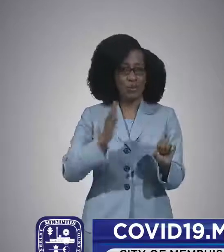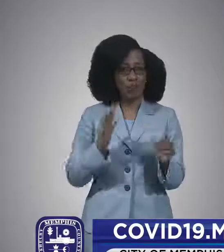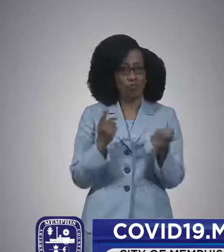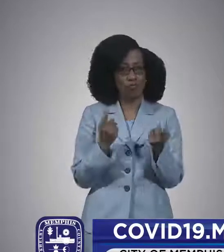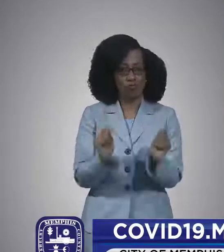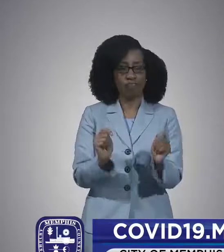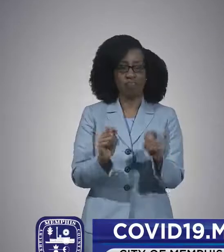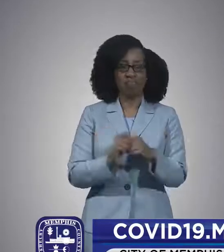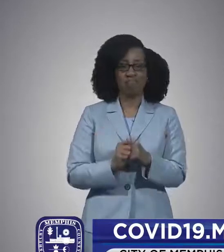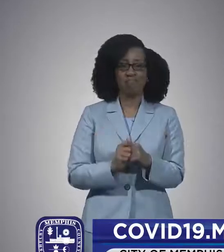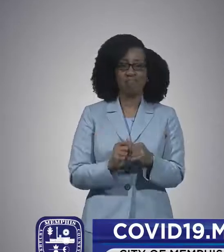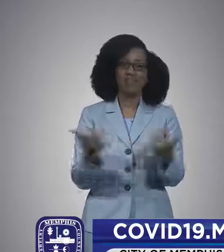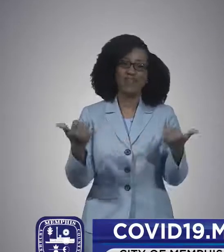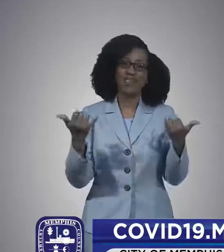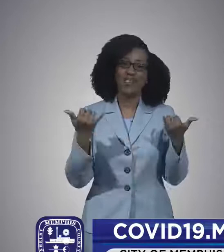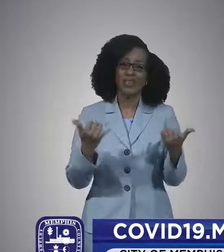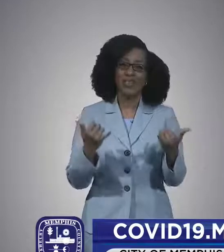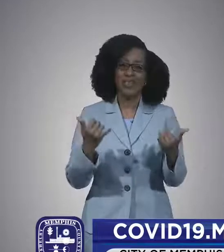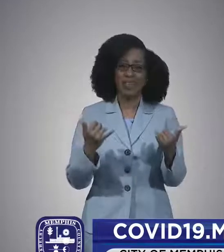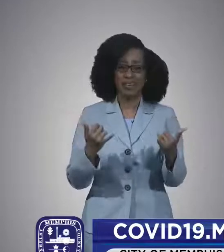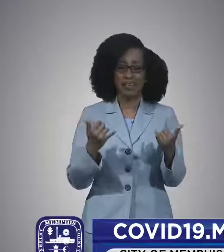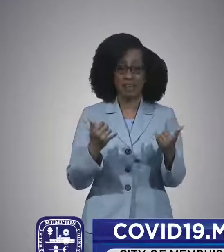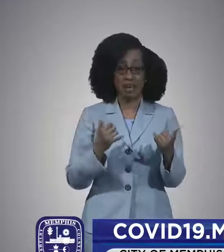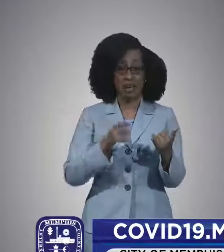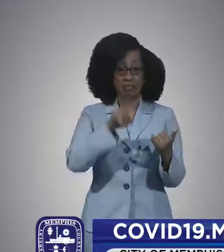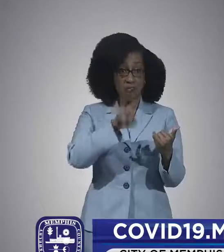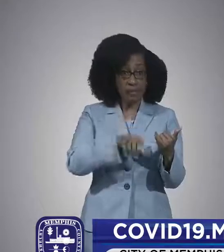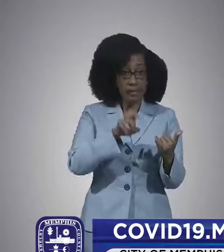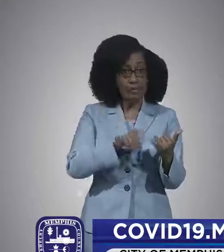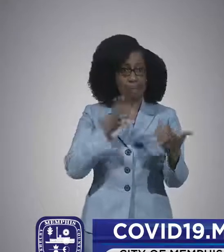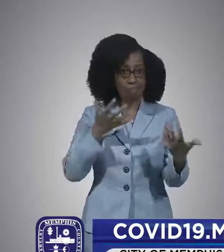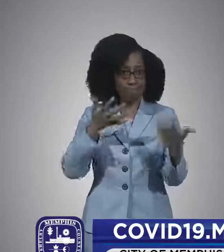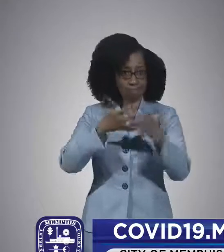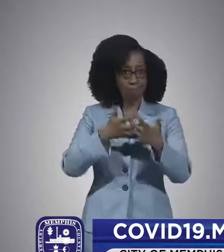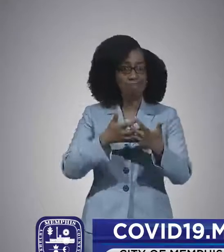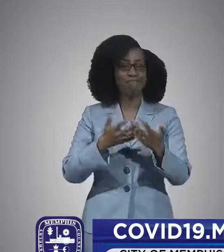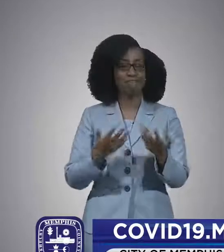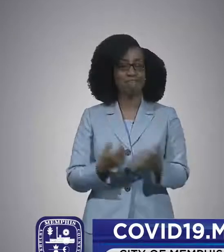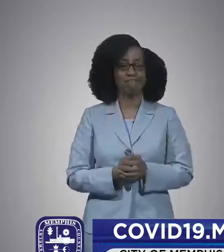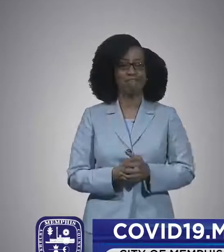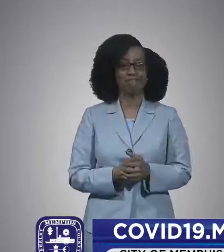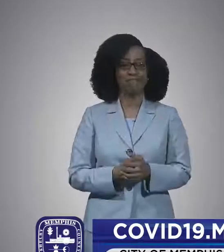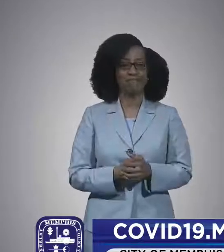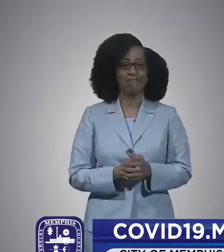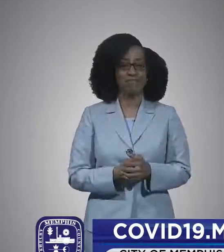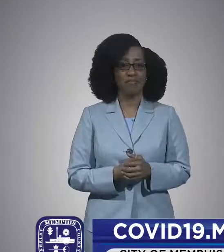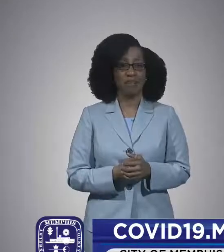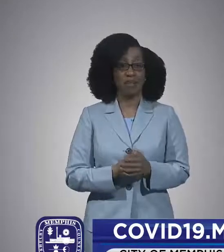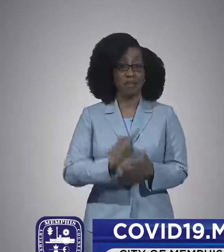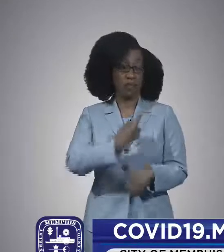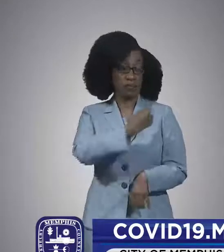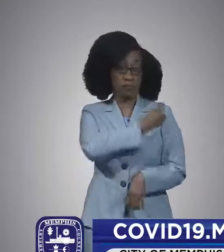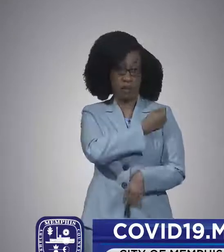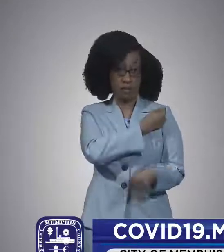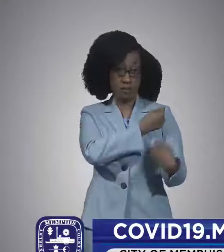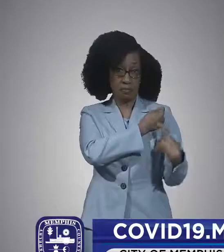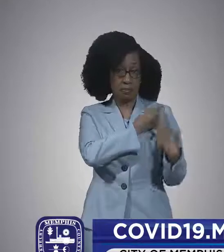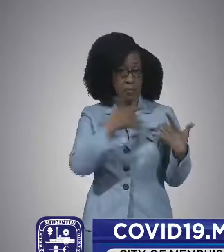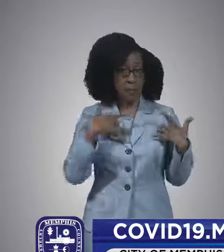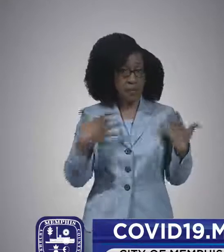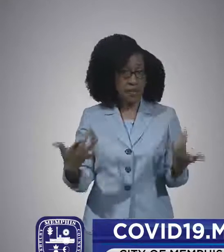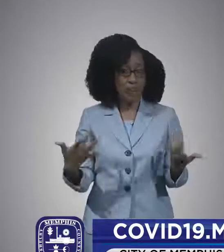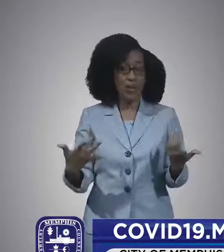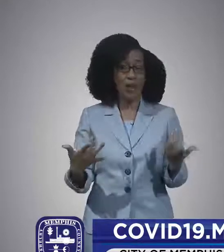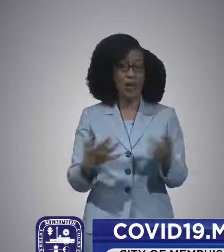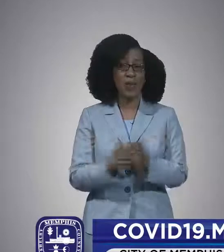now, we believe that we are meeting the need that we're seeing in the community. On the vaccination front, lots